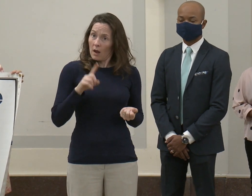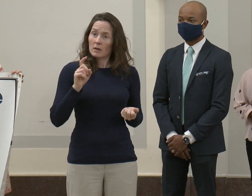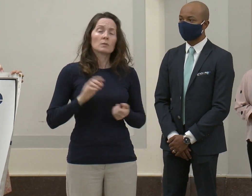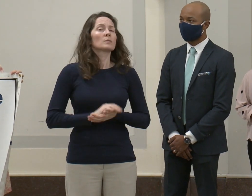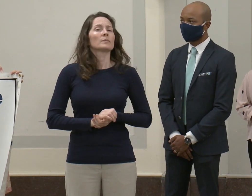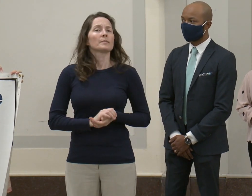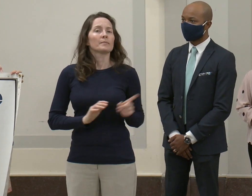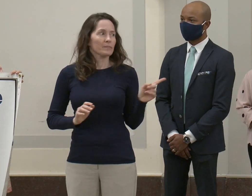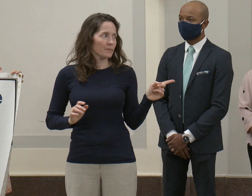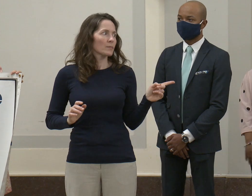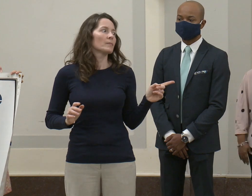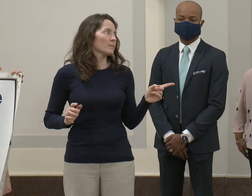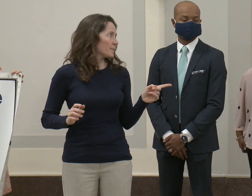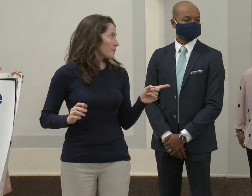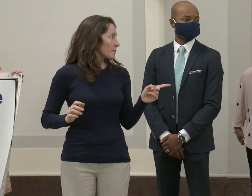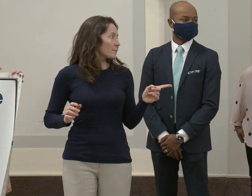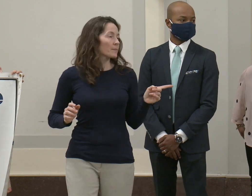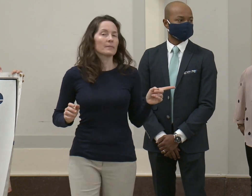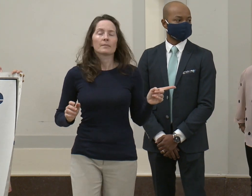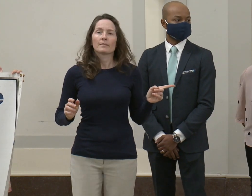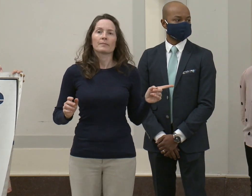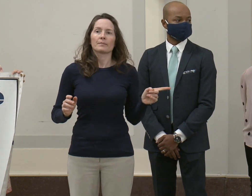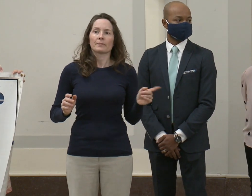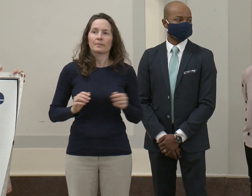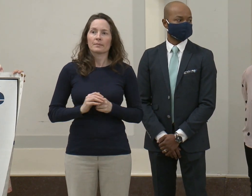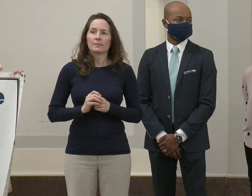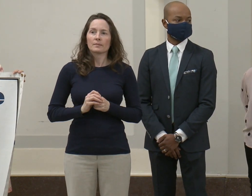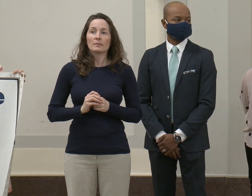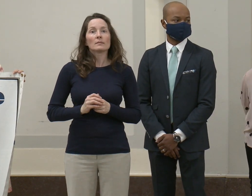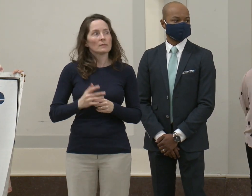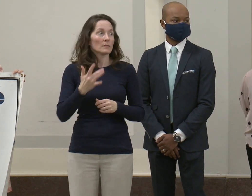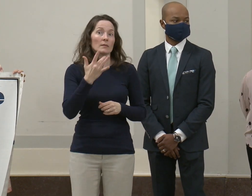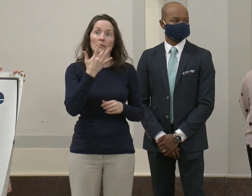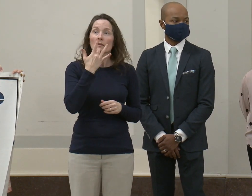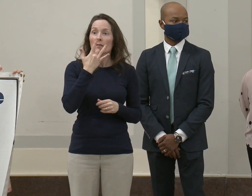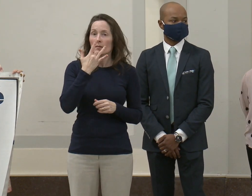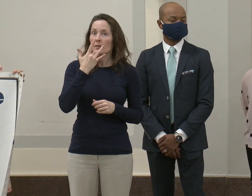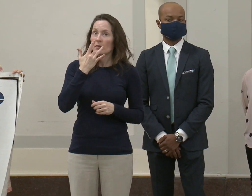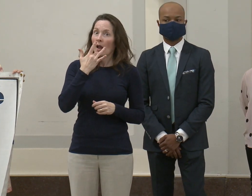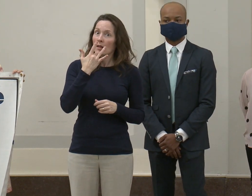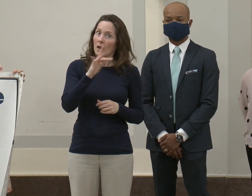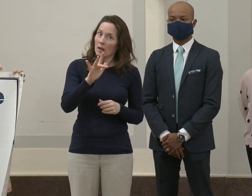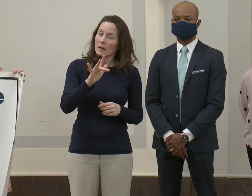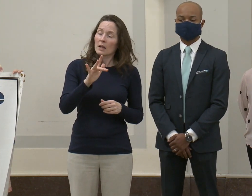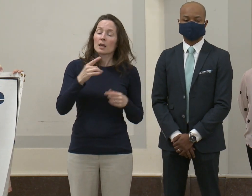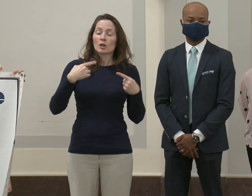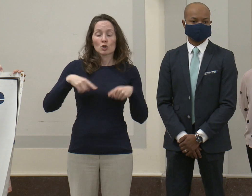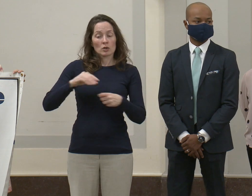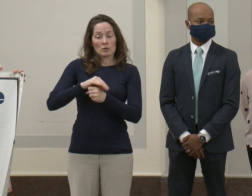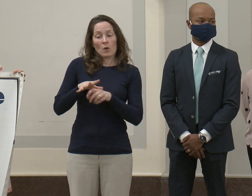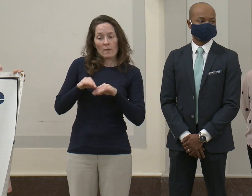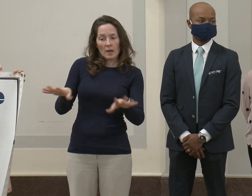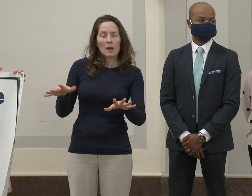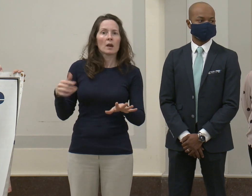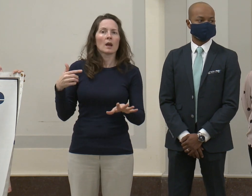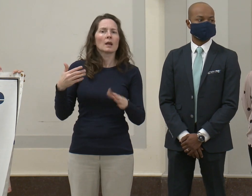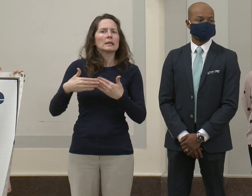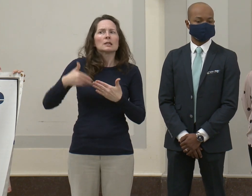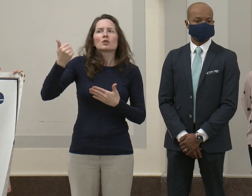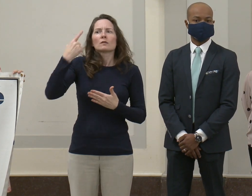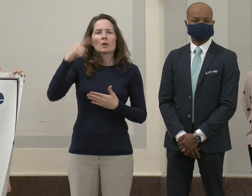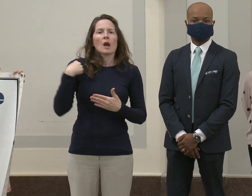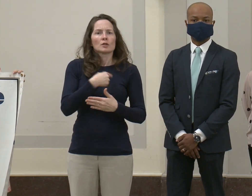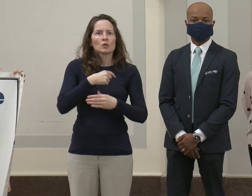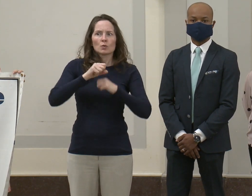we were able to put a lot more effort behind marketing and reaching out to people, and through a